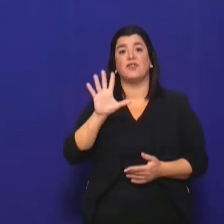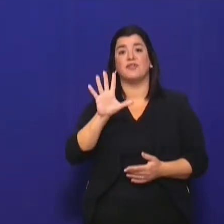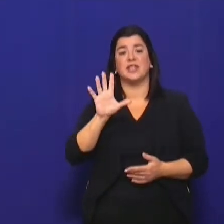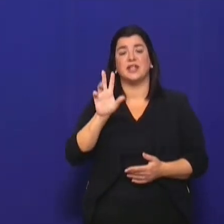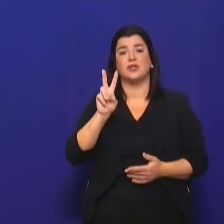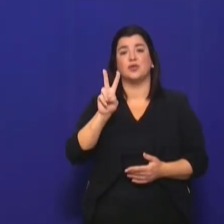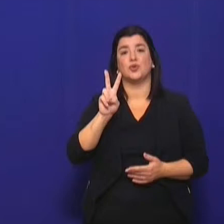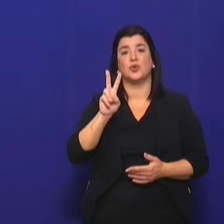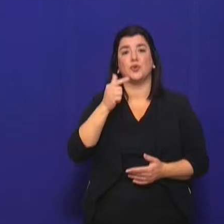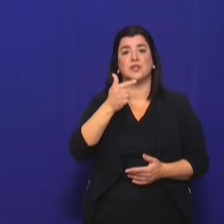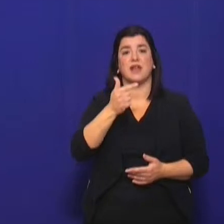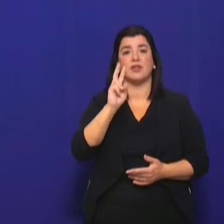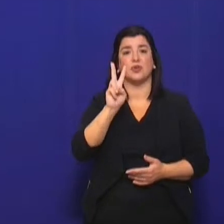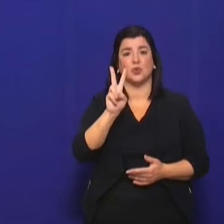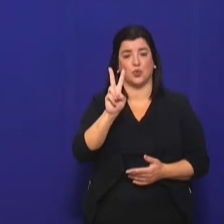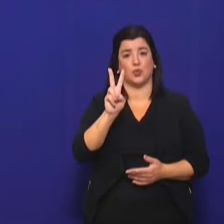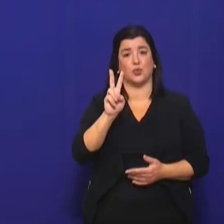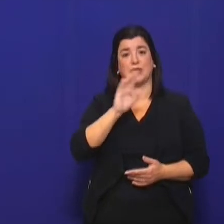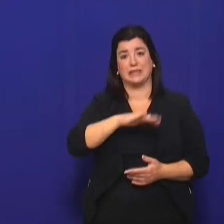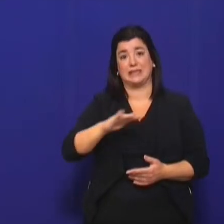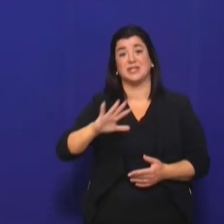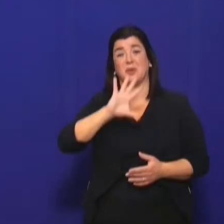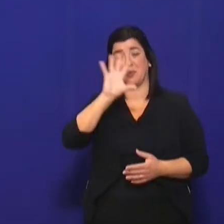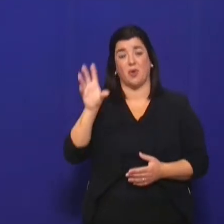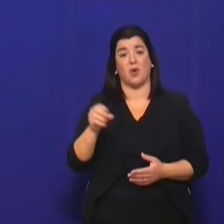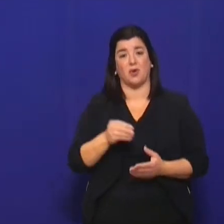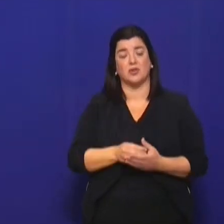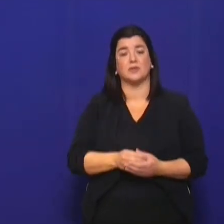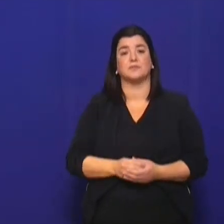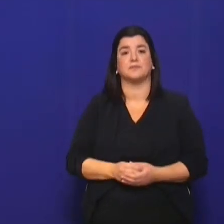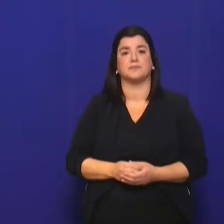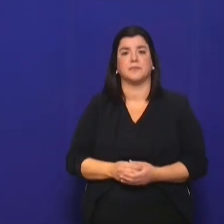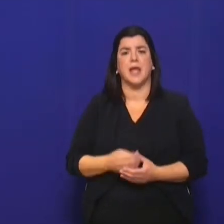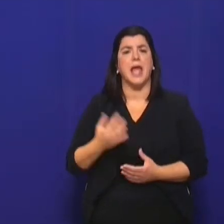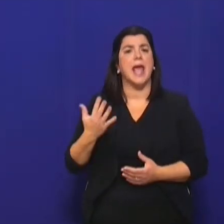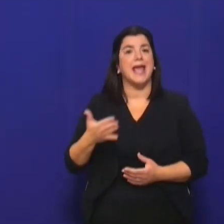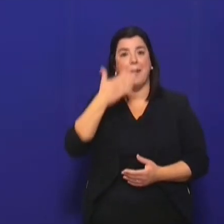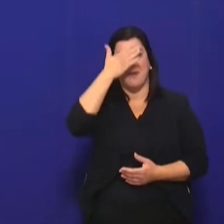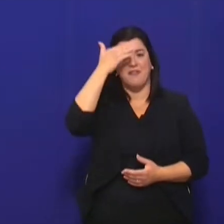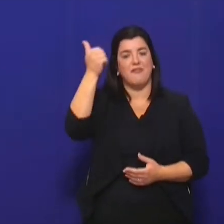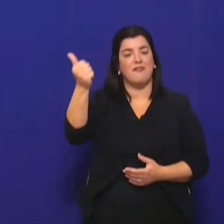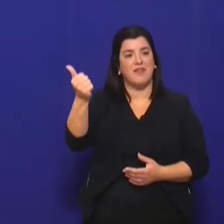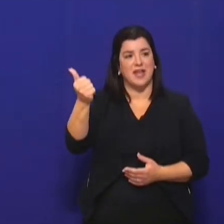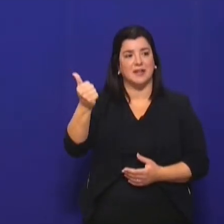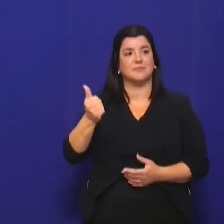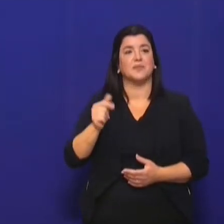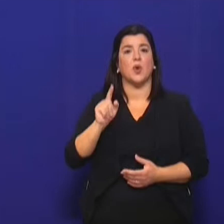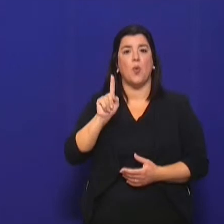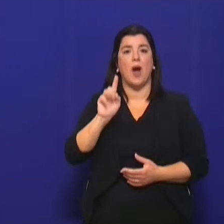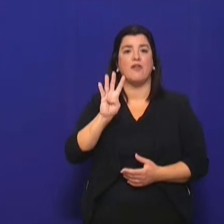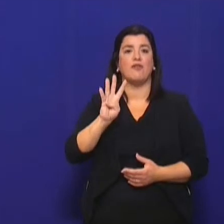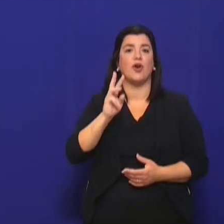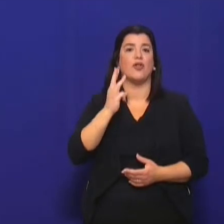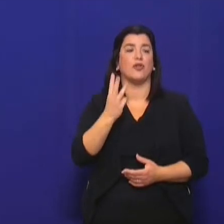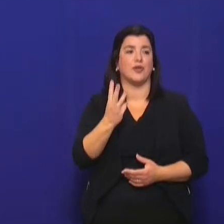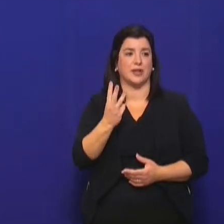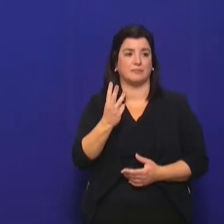15,272. Kellna wkoll numru ta' nies li fiequ 143 u allura total recoveries li kellna kien ta'